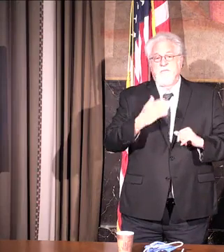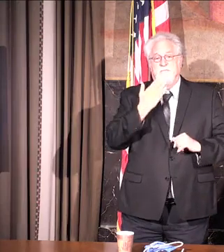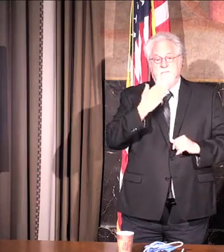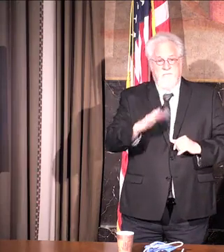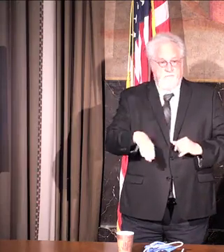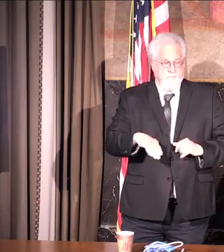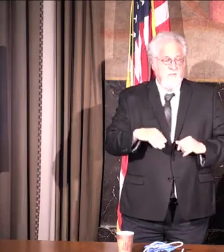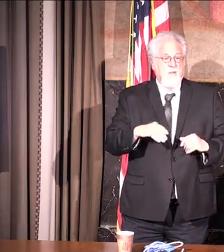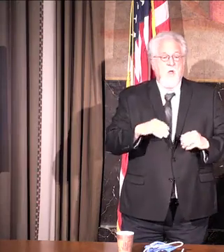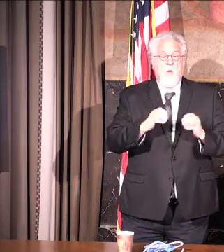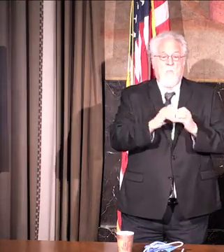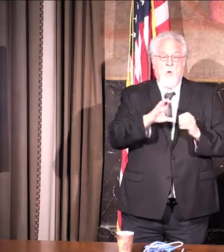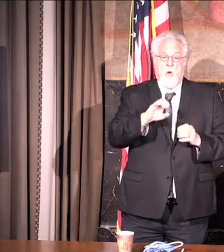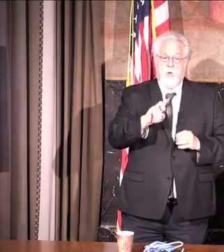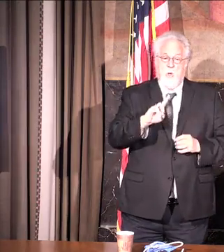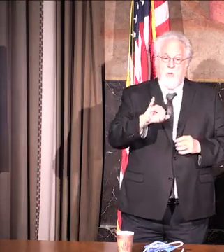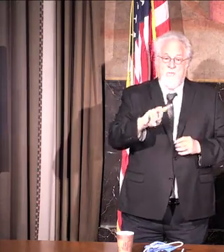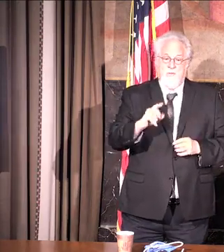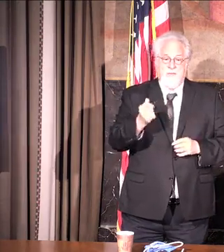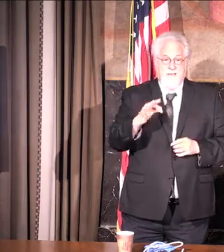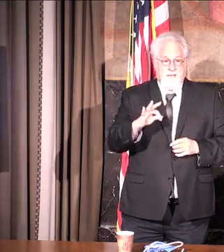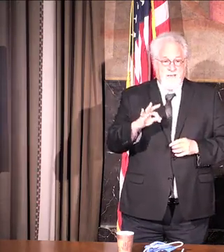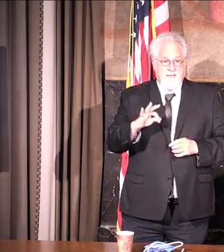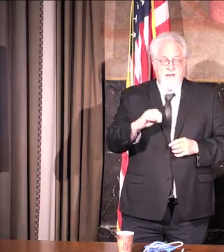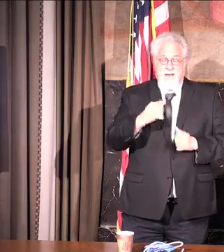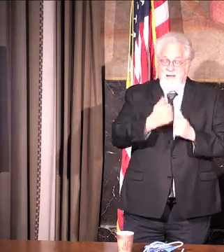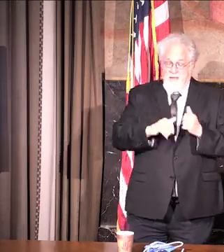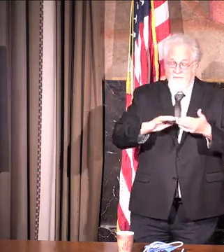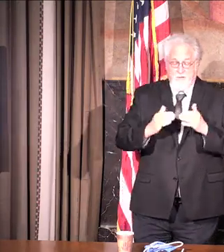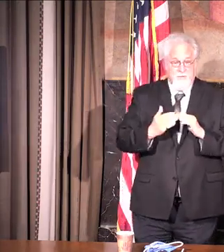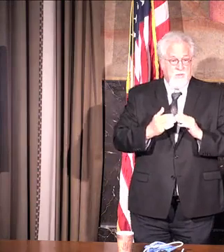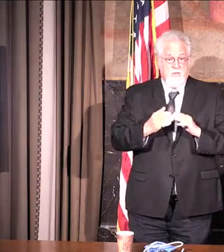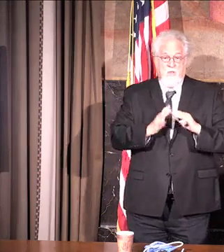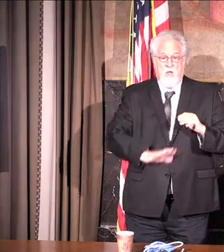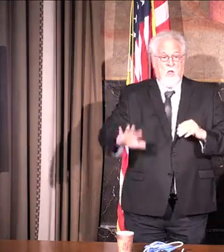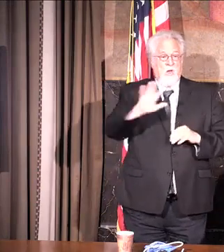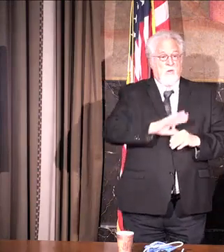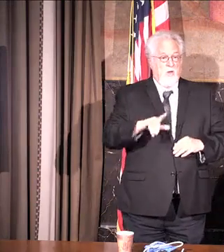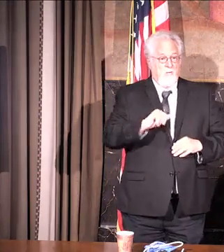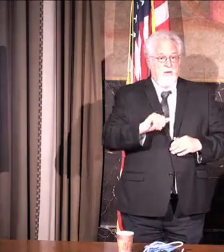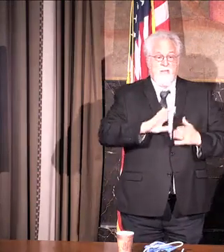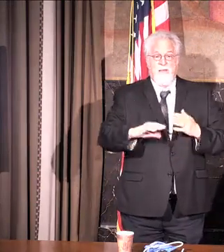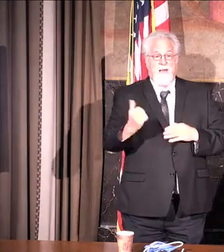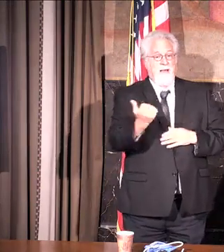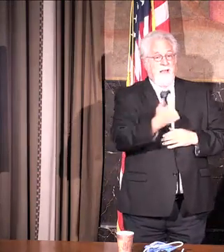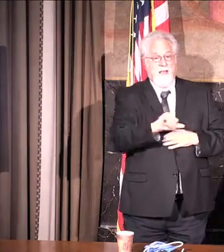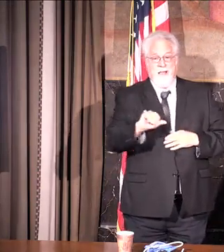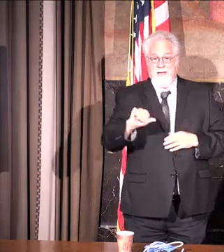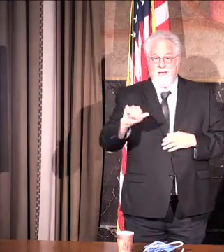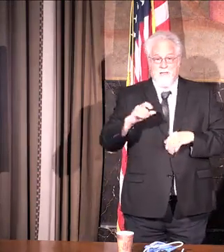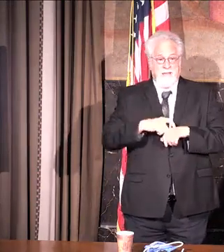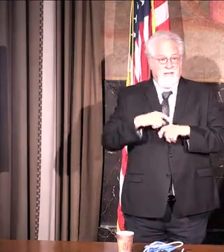There's more COVID-19 in Louisiana and in every community across Louisiana than at any point up to